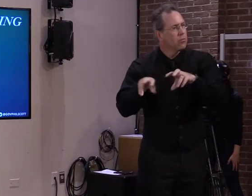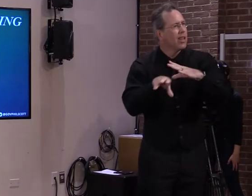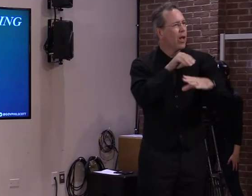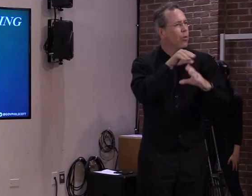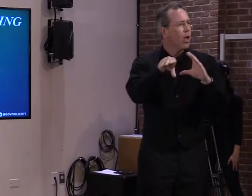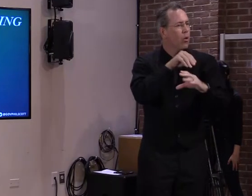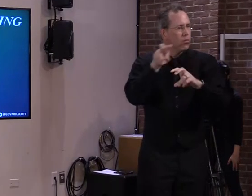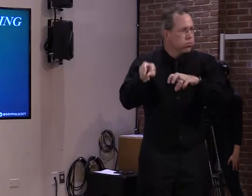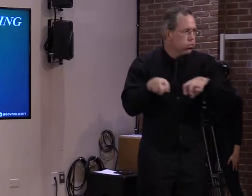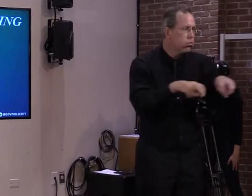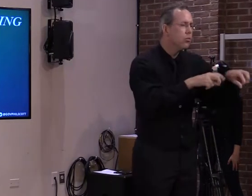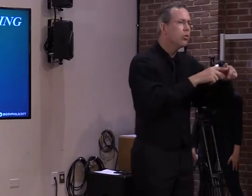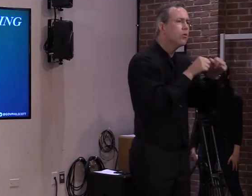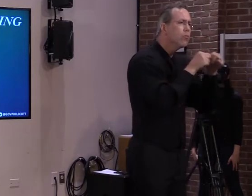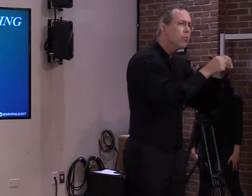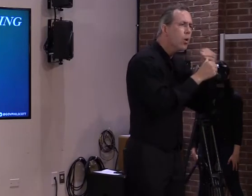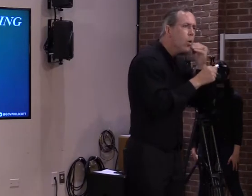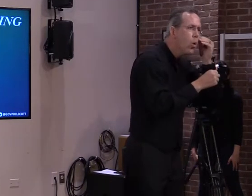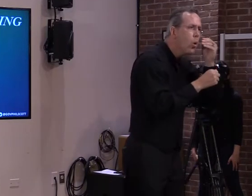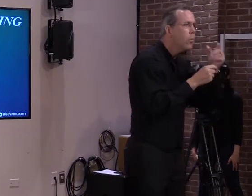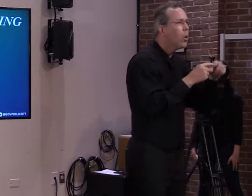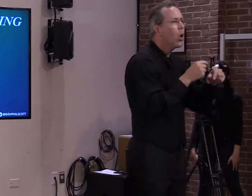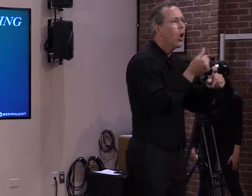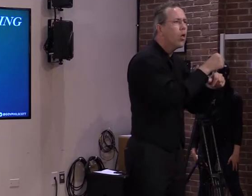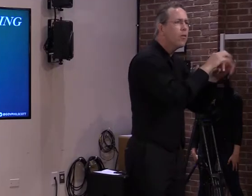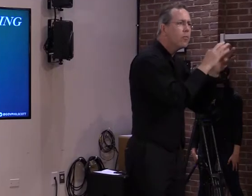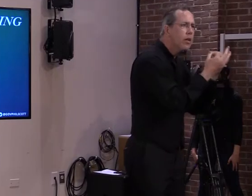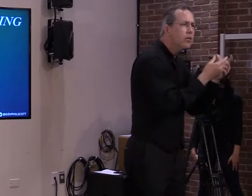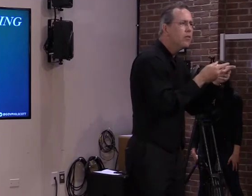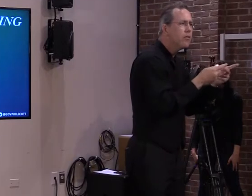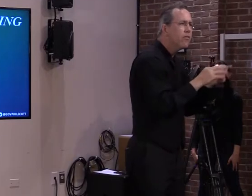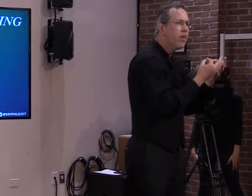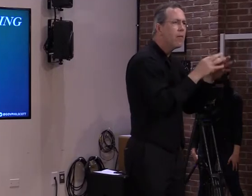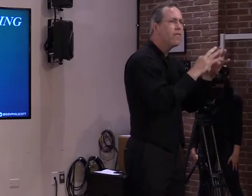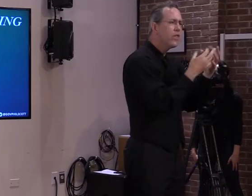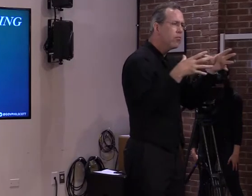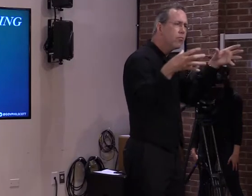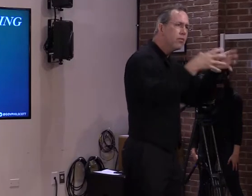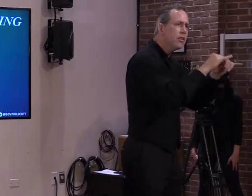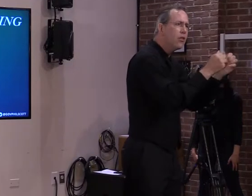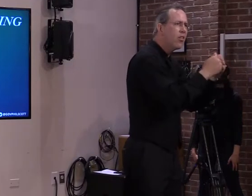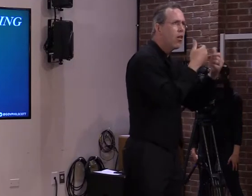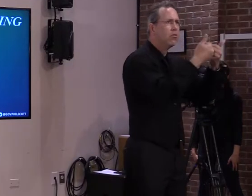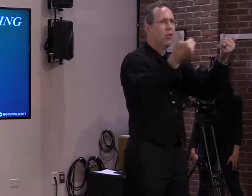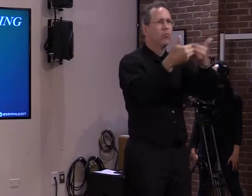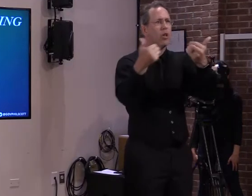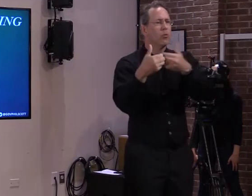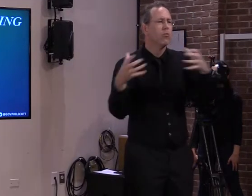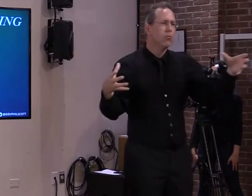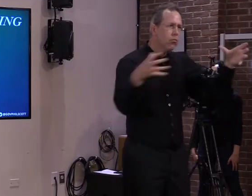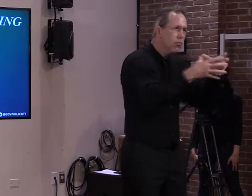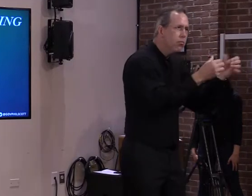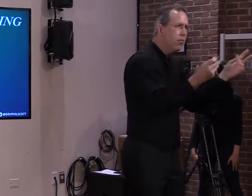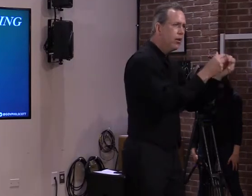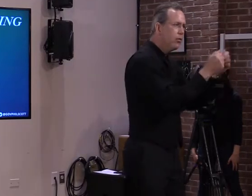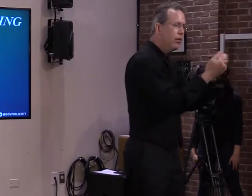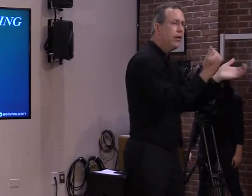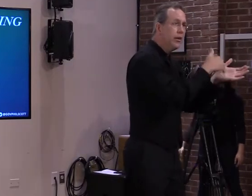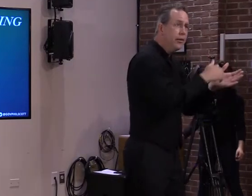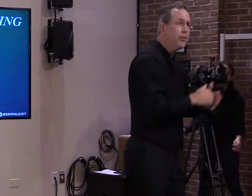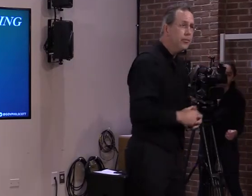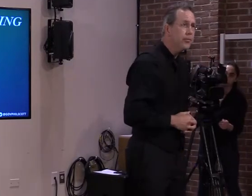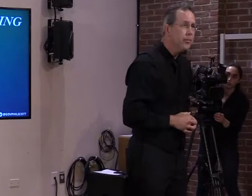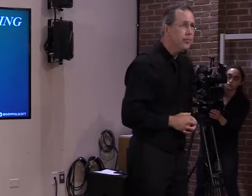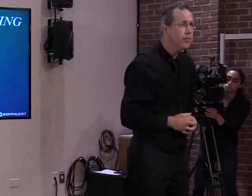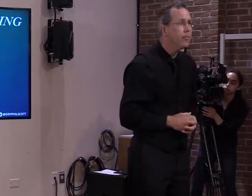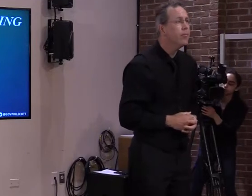the wide array of other benefits provided by AHS, other areas of state government, and our community